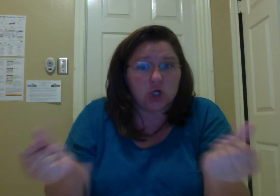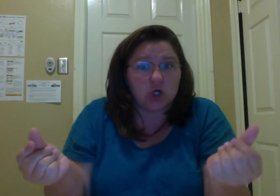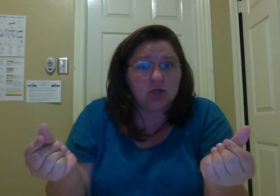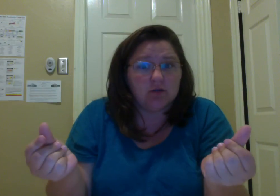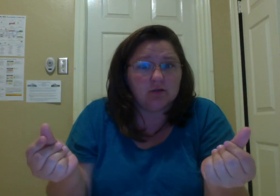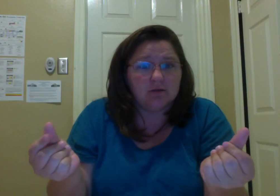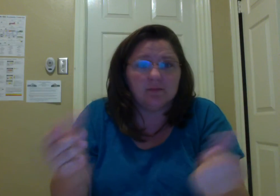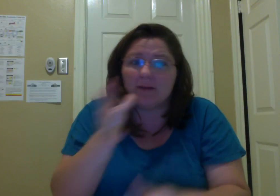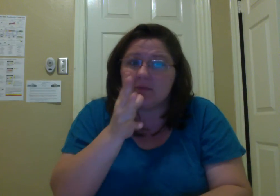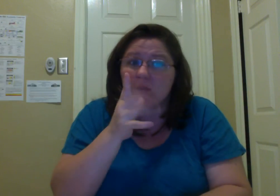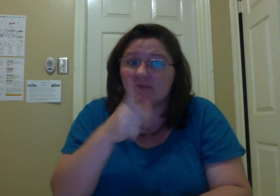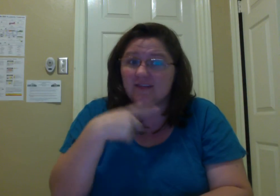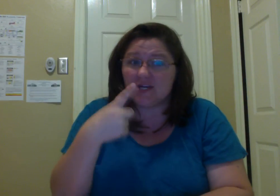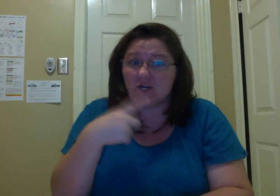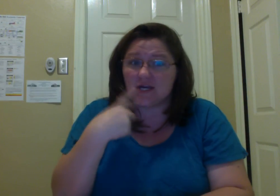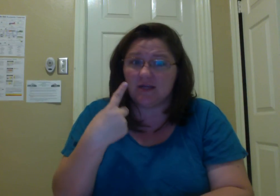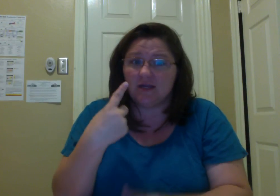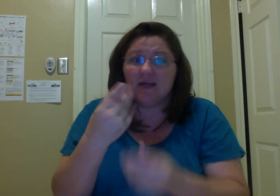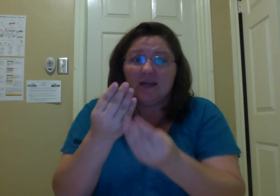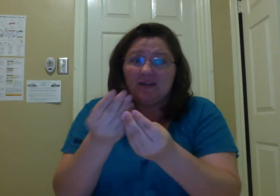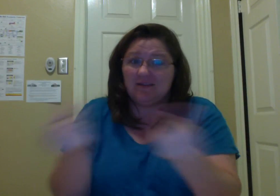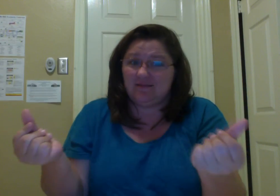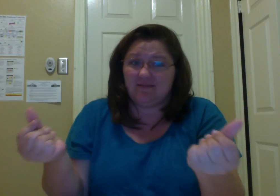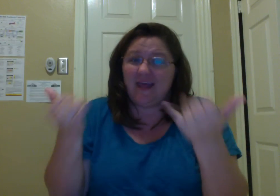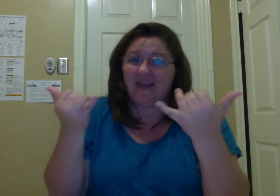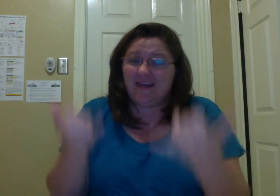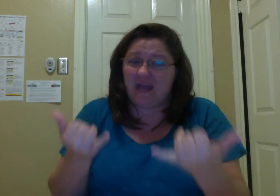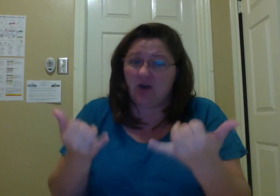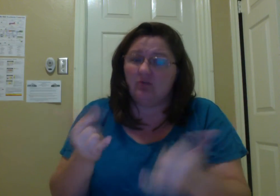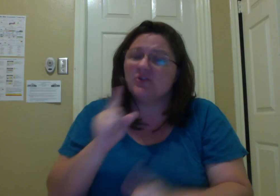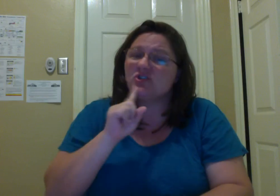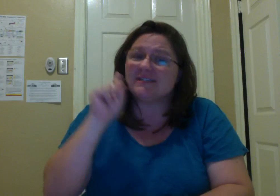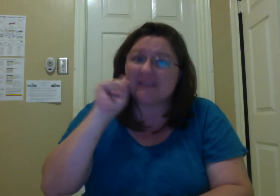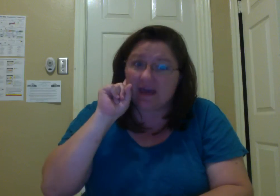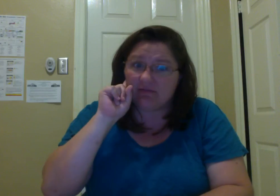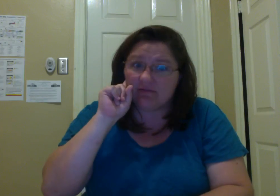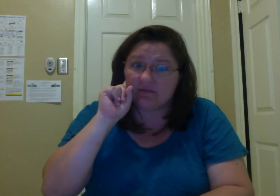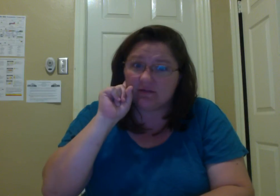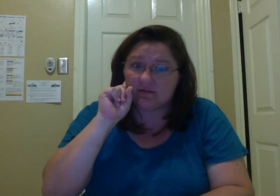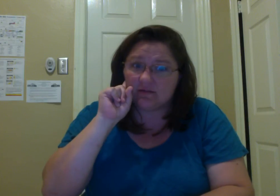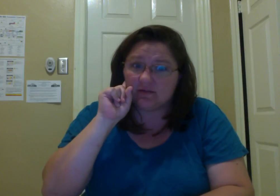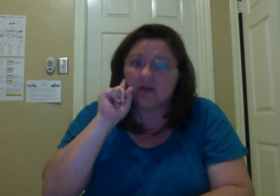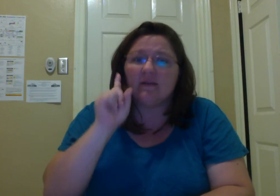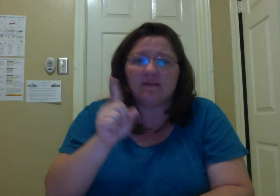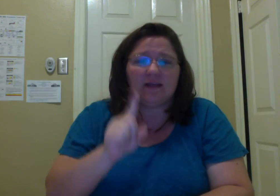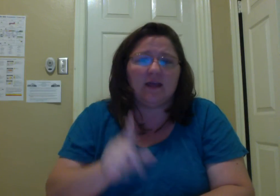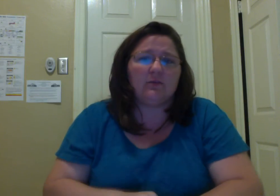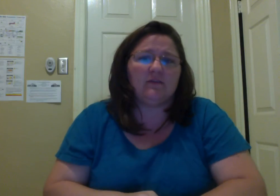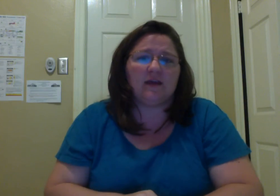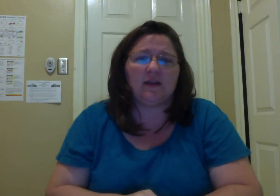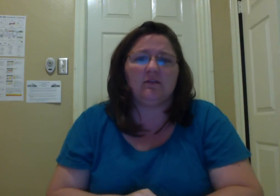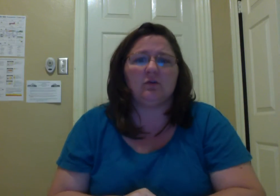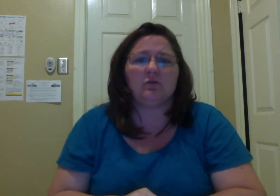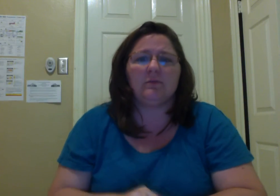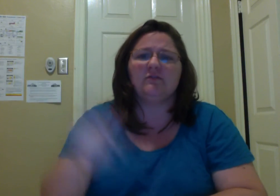cured my mom's hearing, and now she's deaf. That's exactly how you would sign it. So it would be the girl